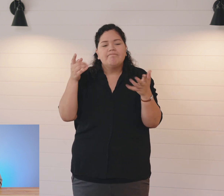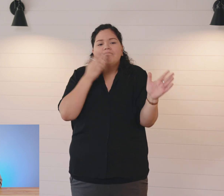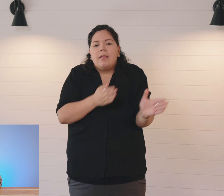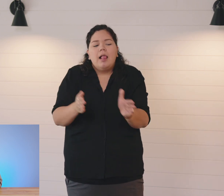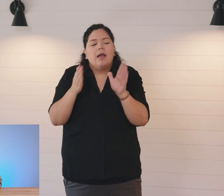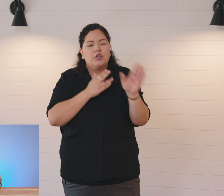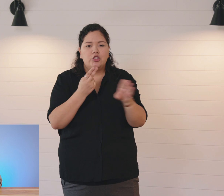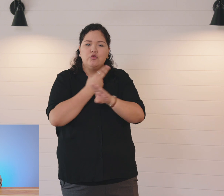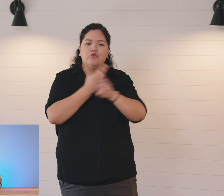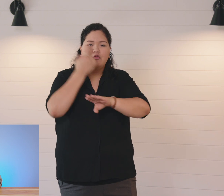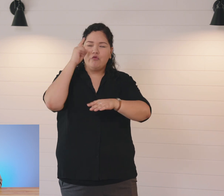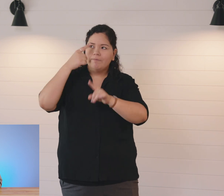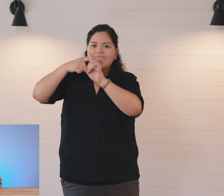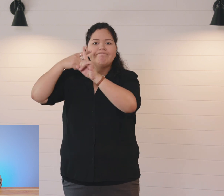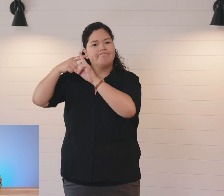It's all a God thing.